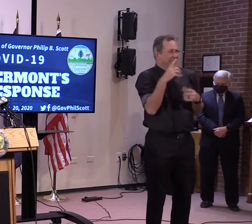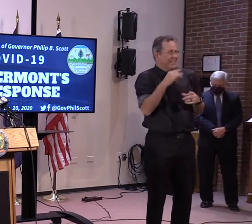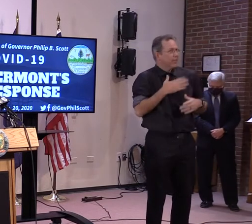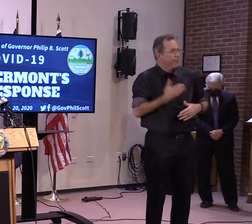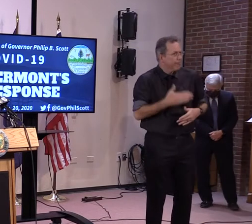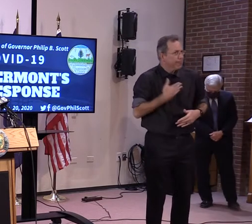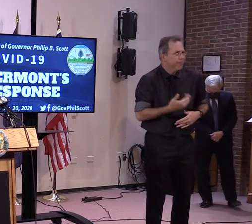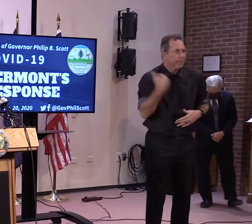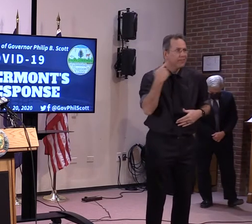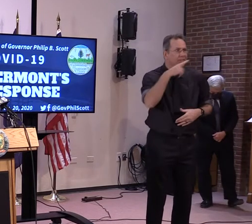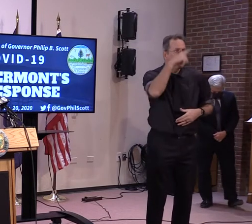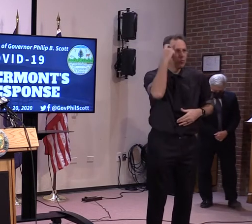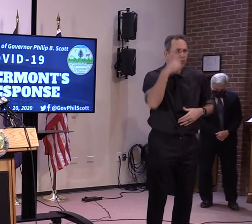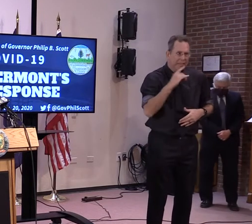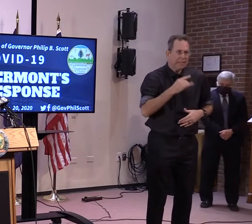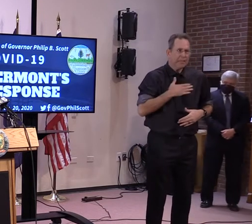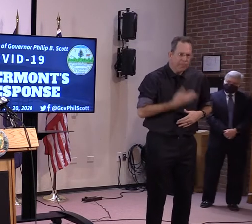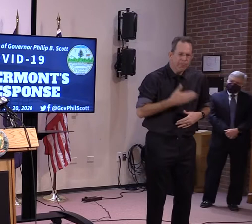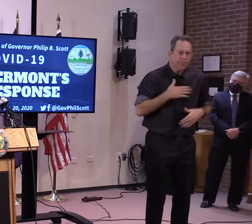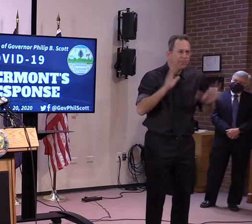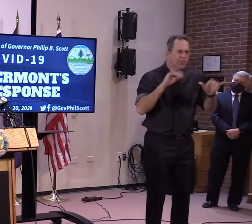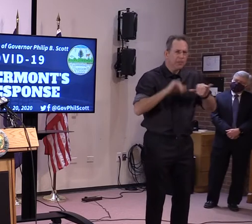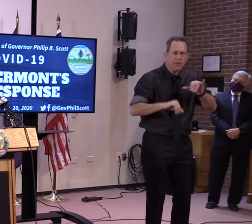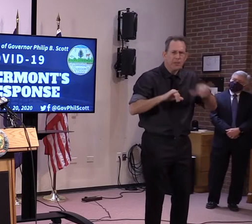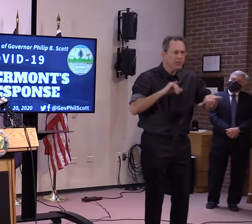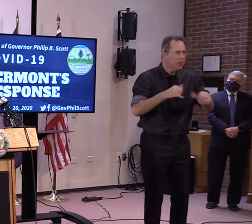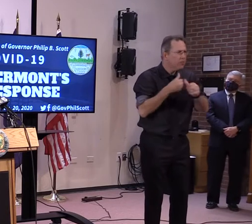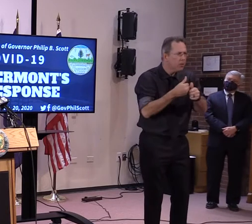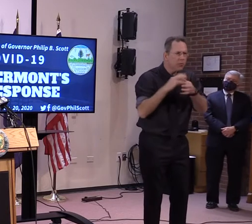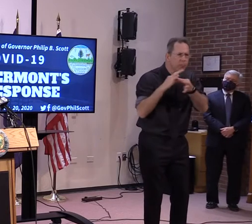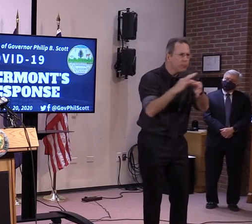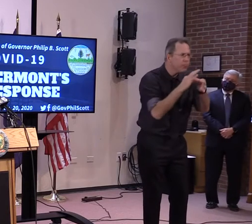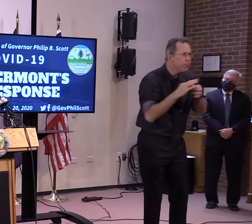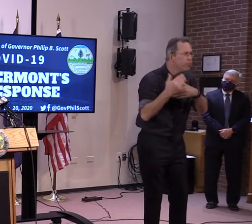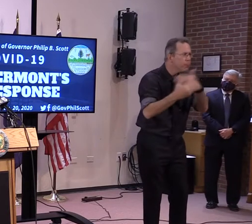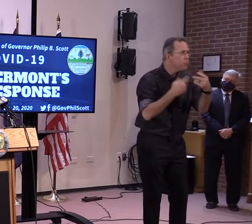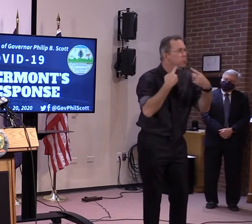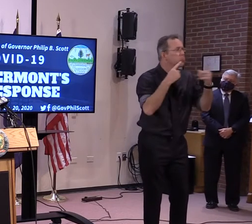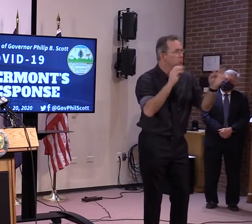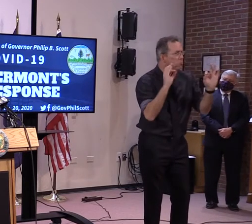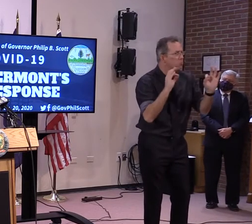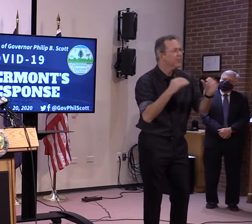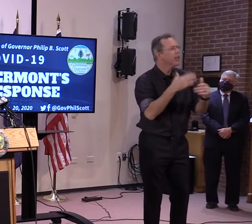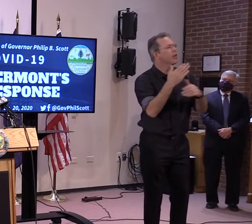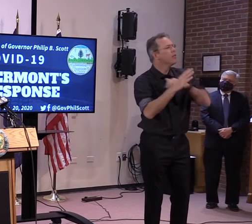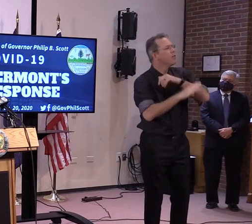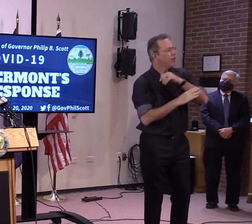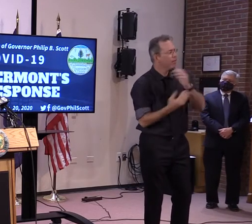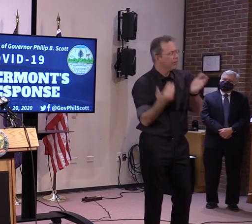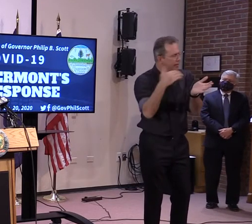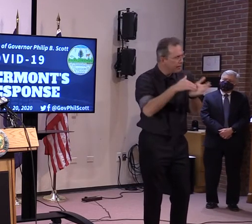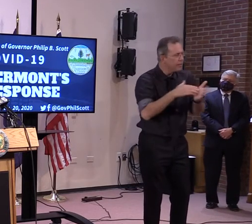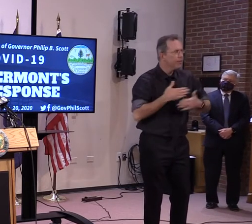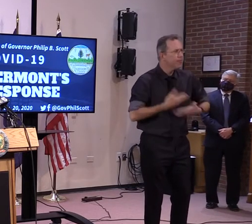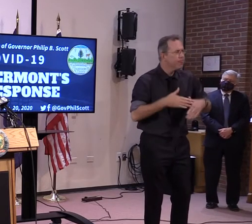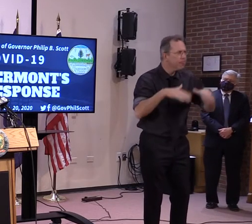economy, most of which is still open, and let us safely reopen our schools this fall.